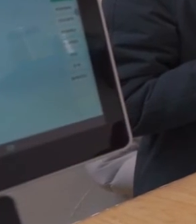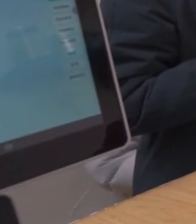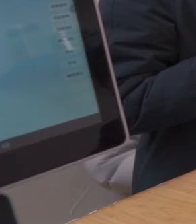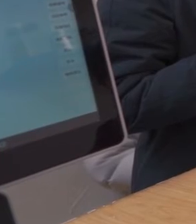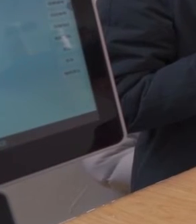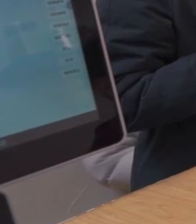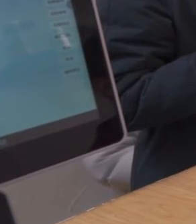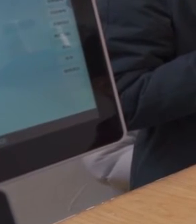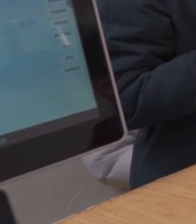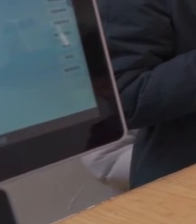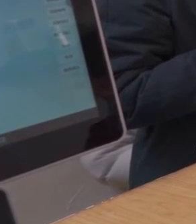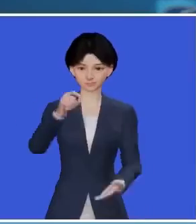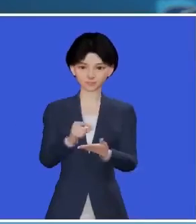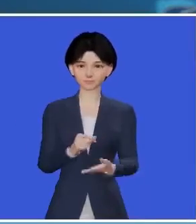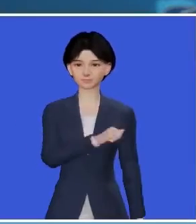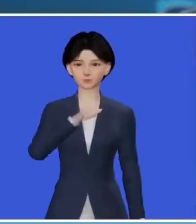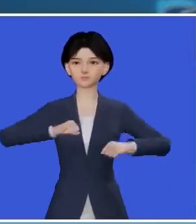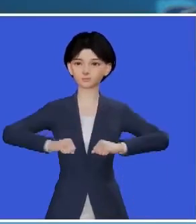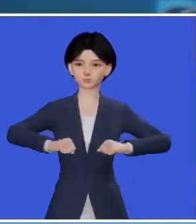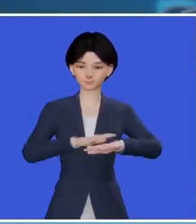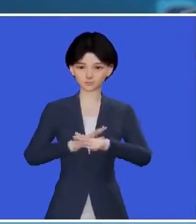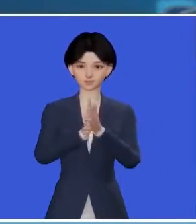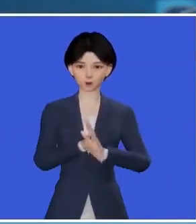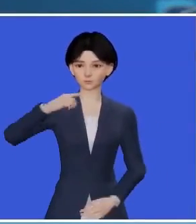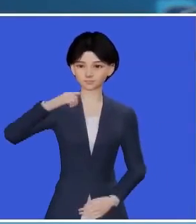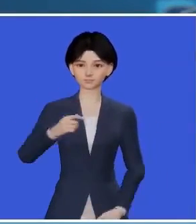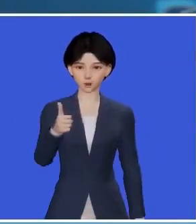spots, cafes, and news broadcasts.